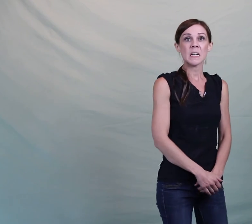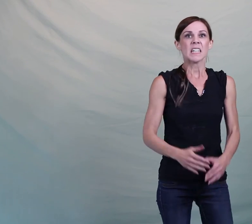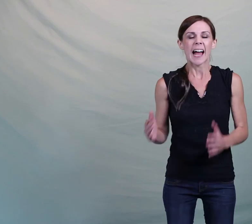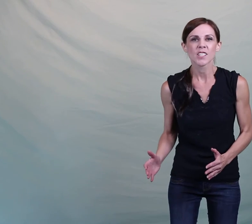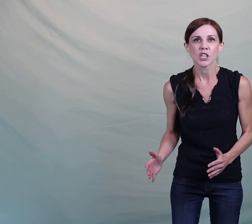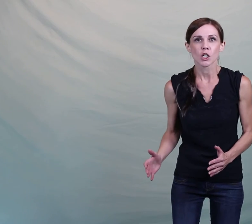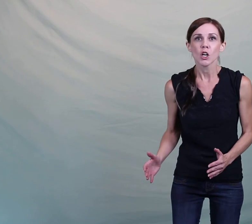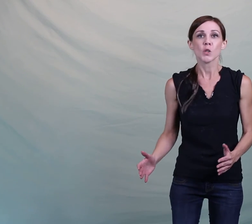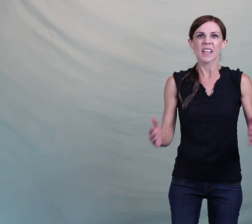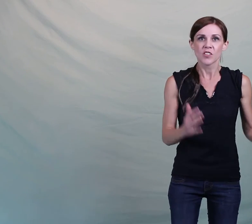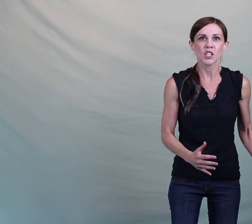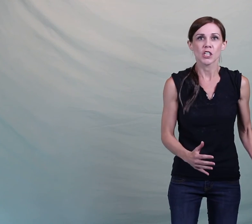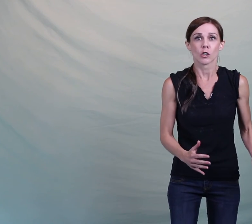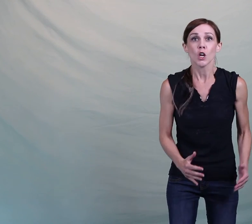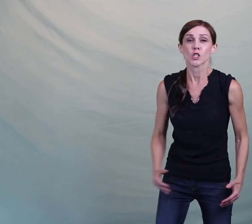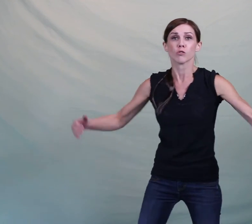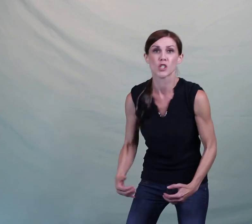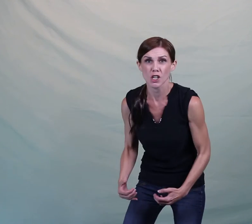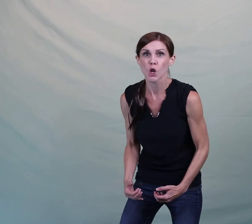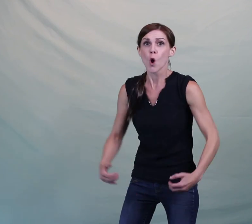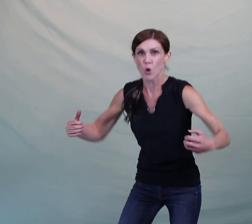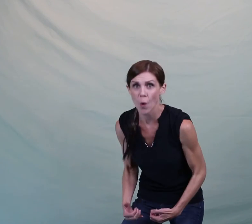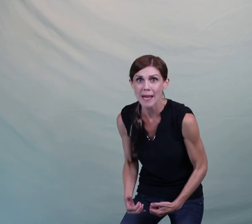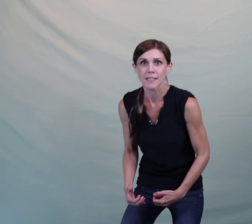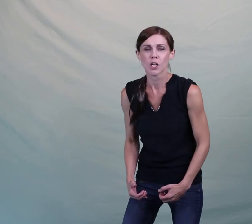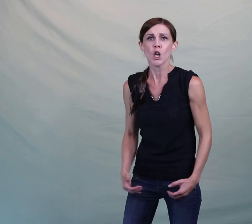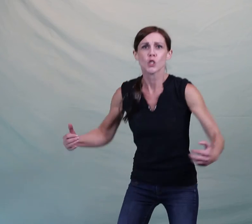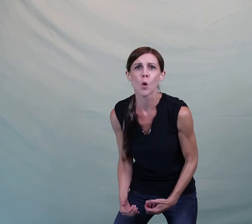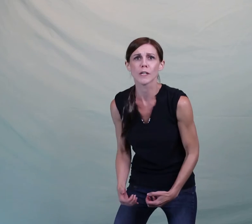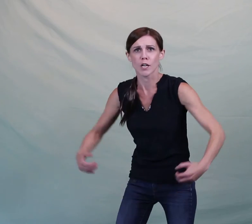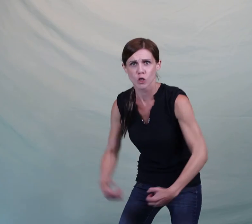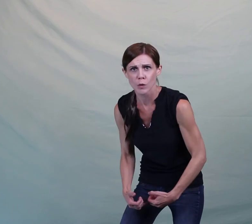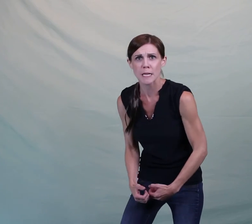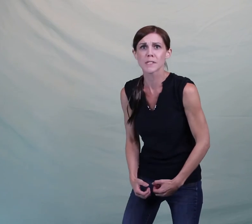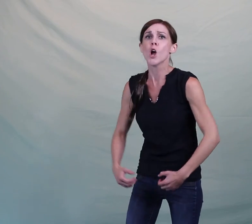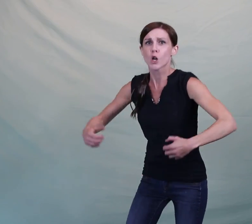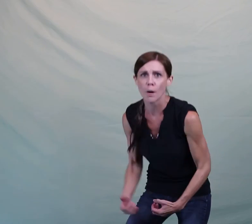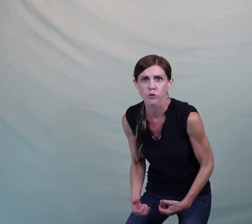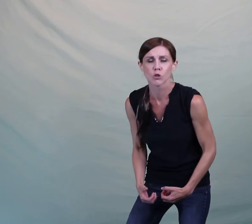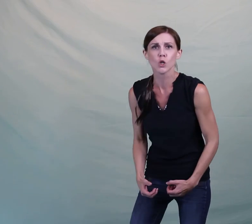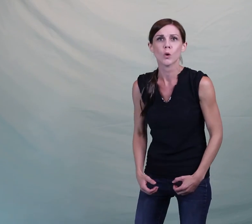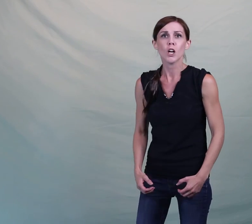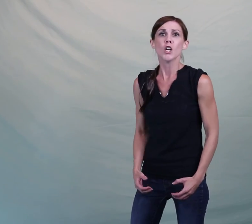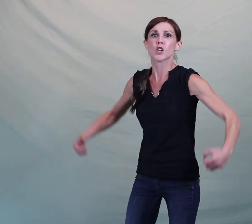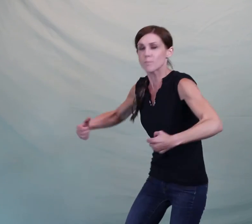Last year you said this year. So just quit! Don't let your dreams come true. Just